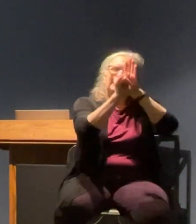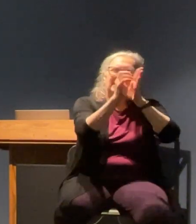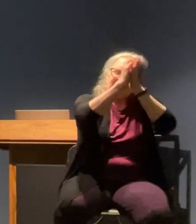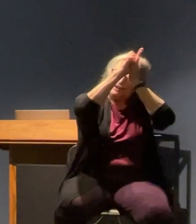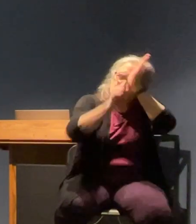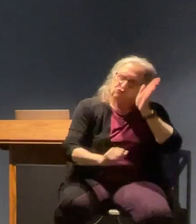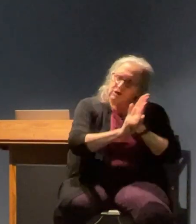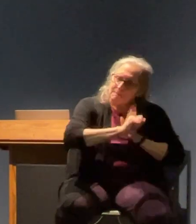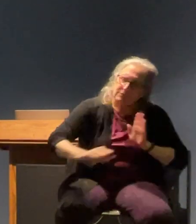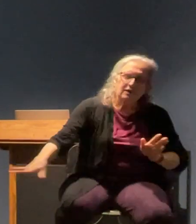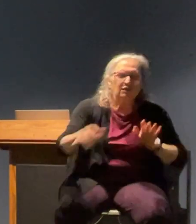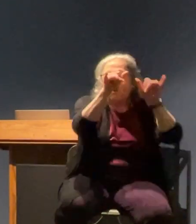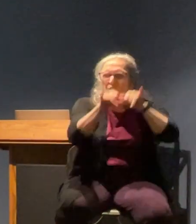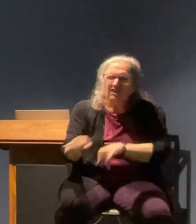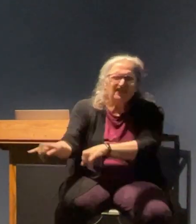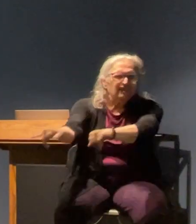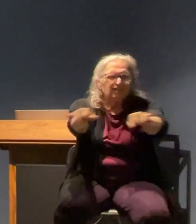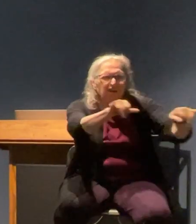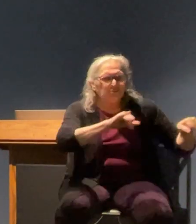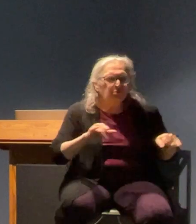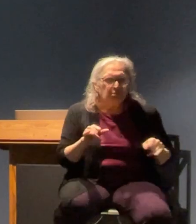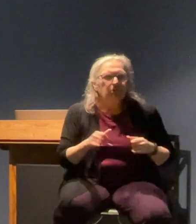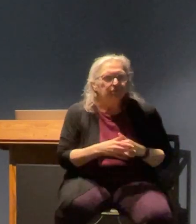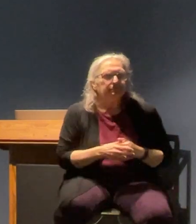in this downstate reception process.